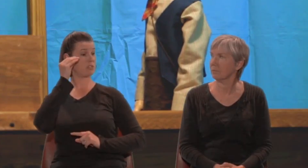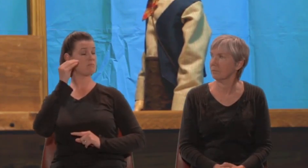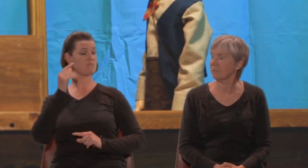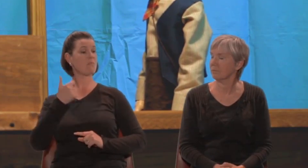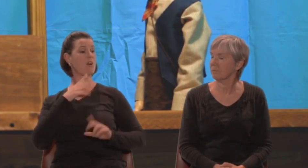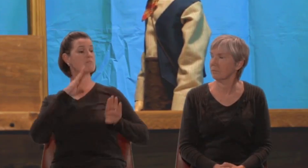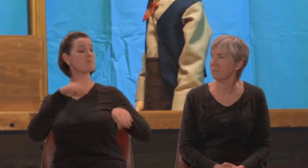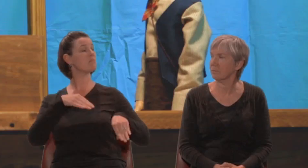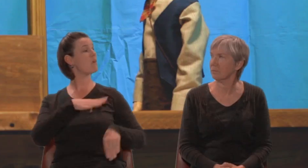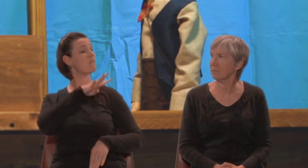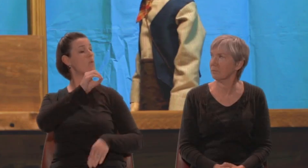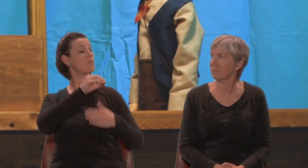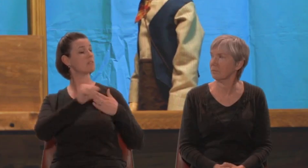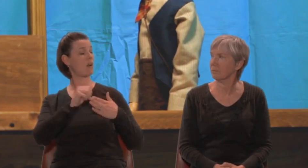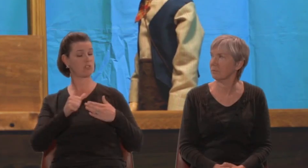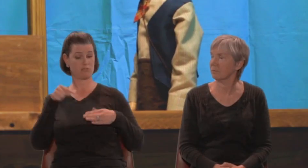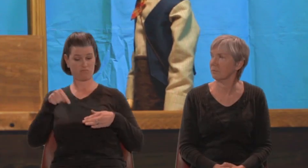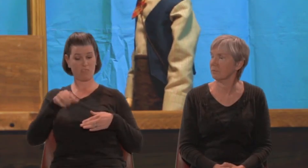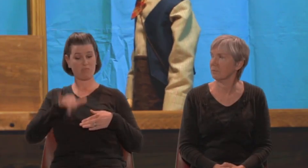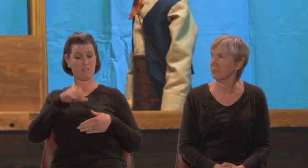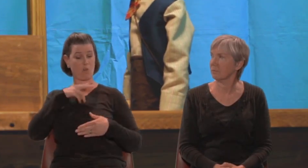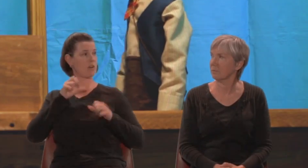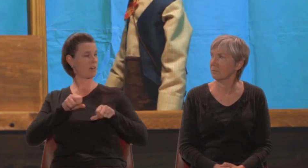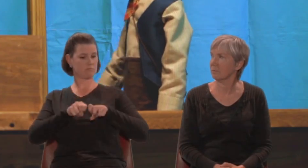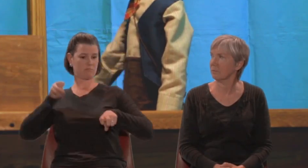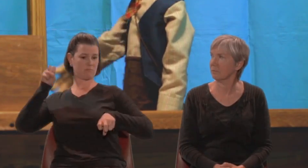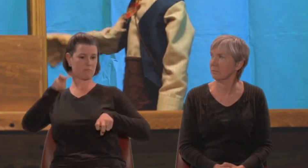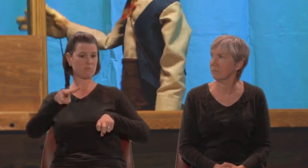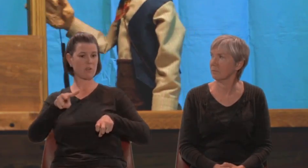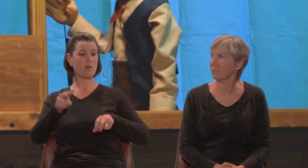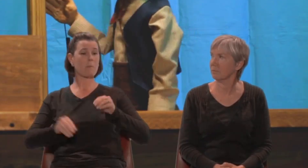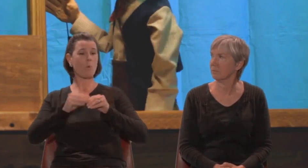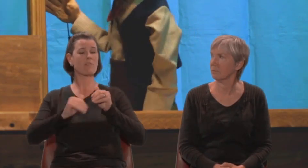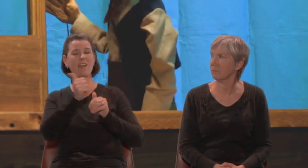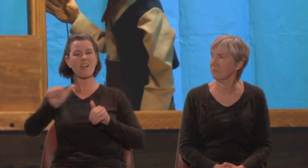risk $40 that he can outjump any frog in Calaveras County.